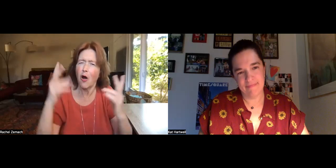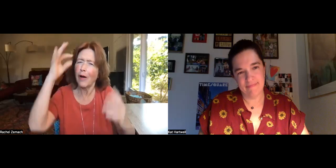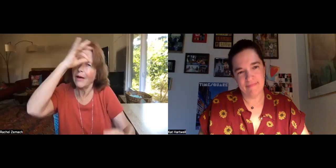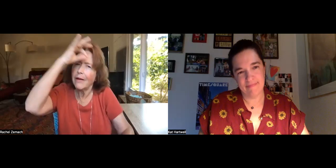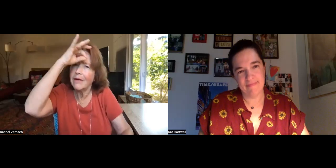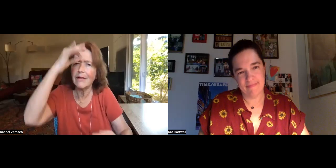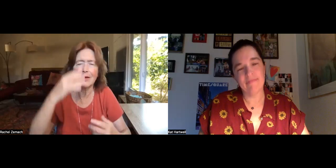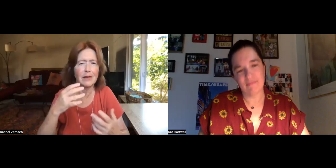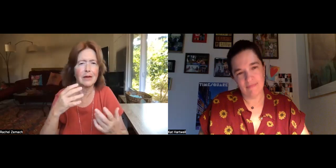Bye.